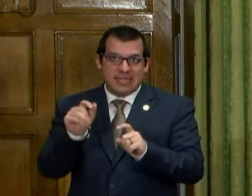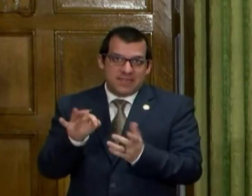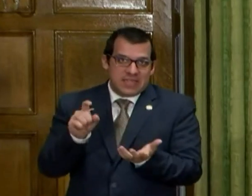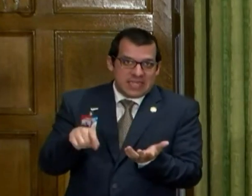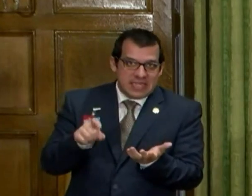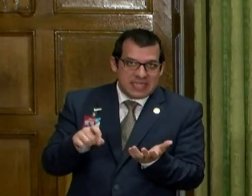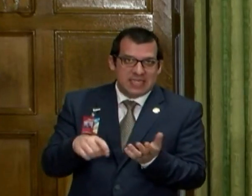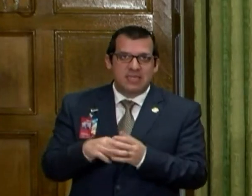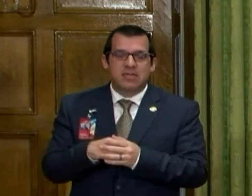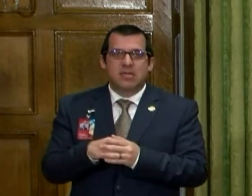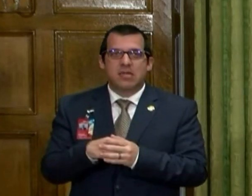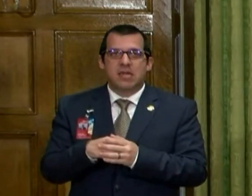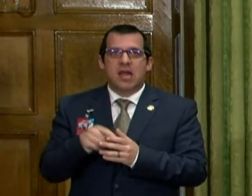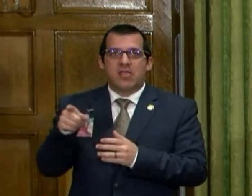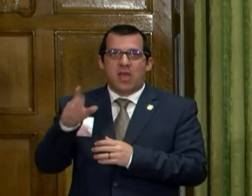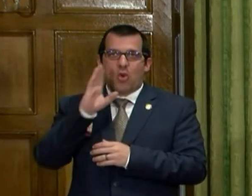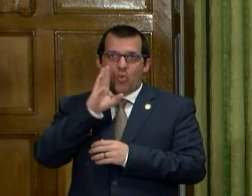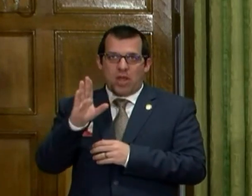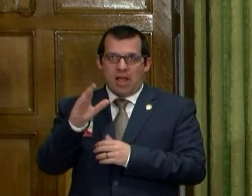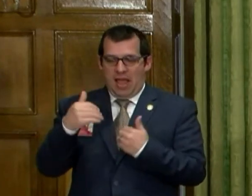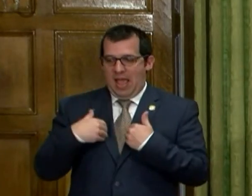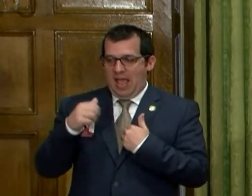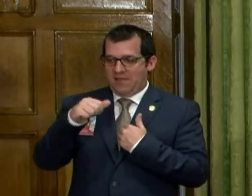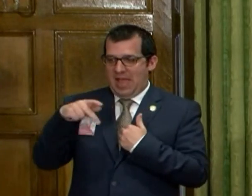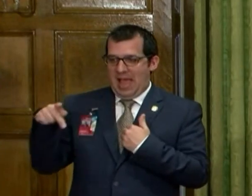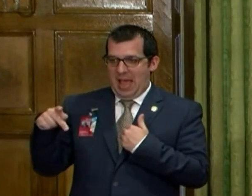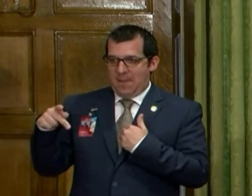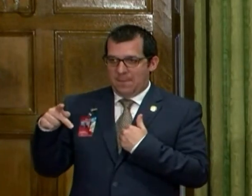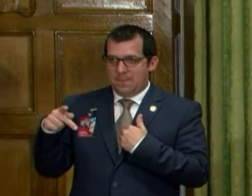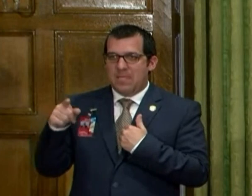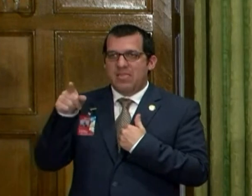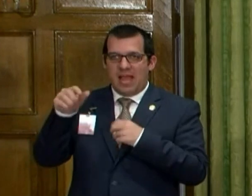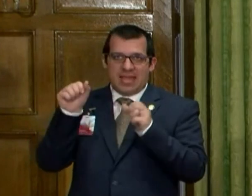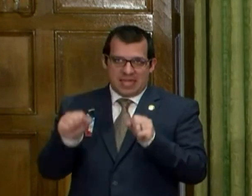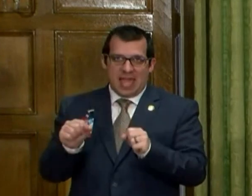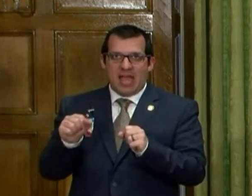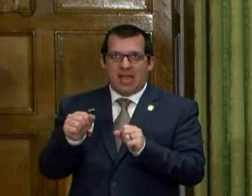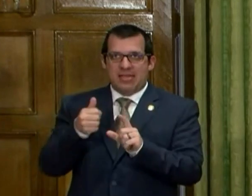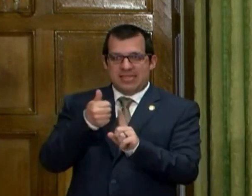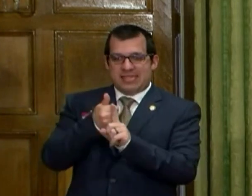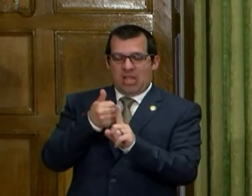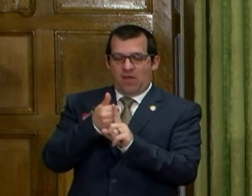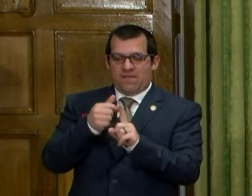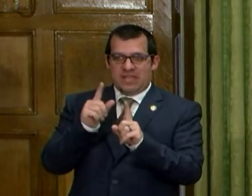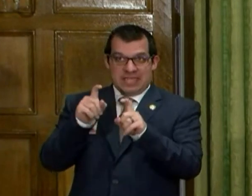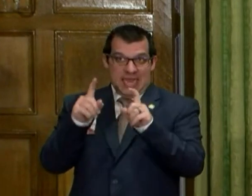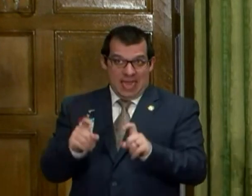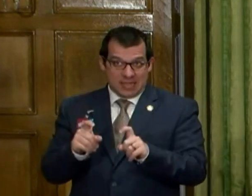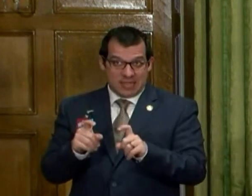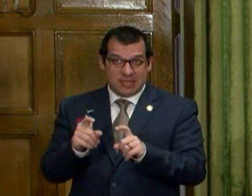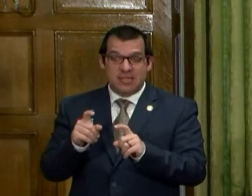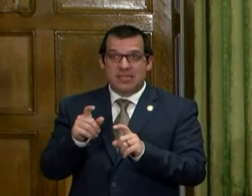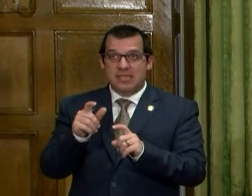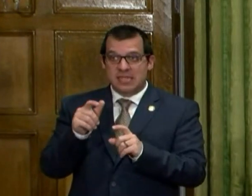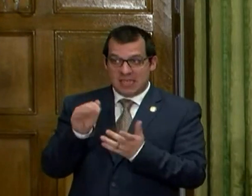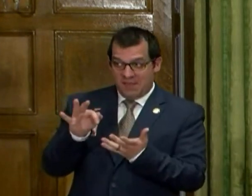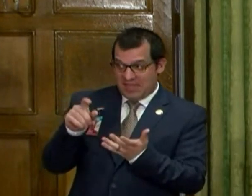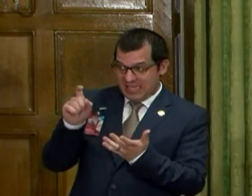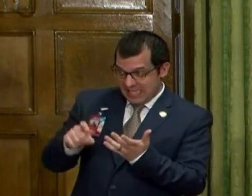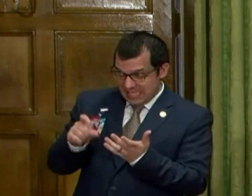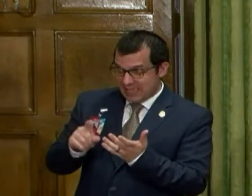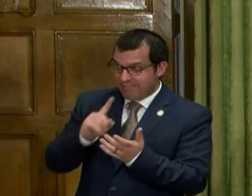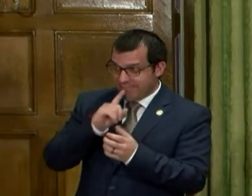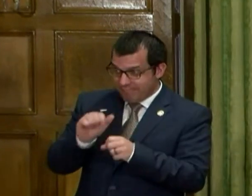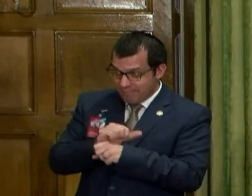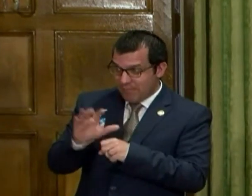it. They will be an app that will be available so that they can do a self-test as to whether they need a